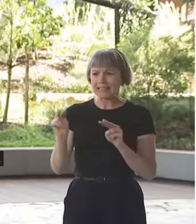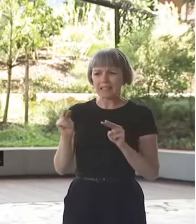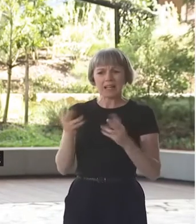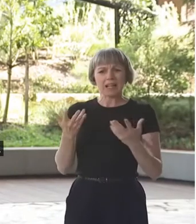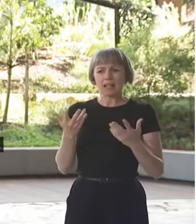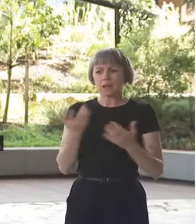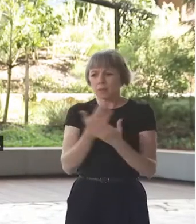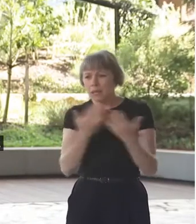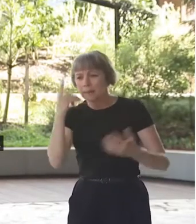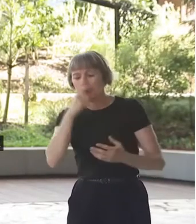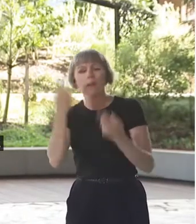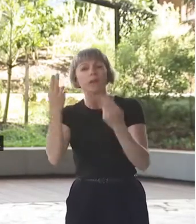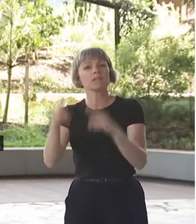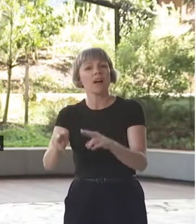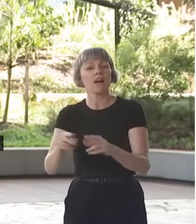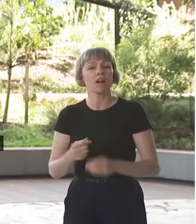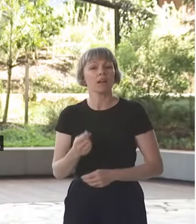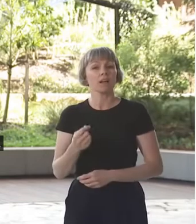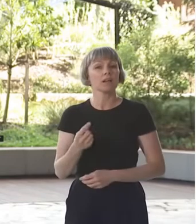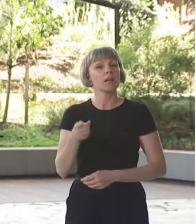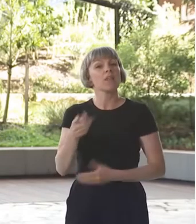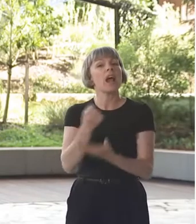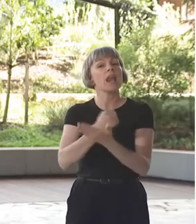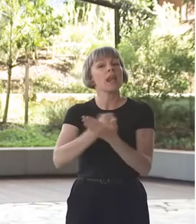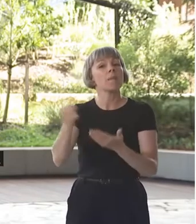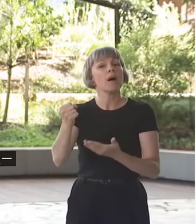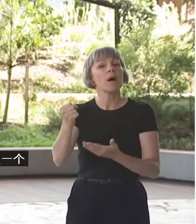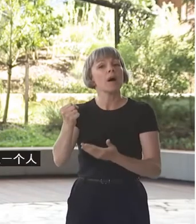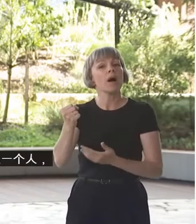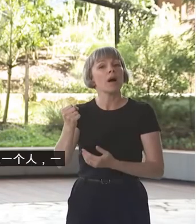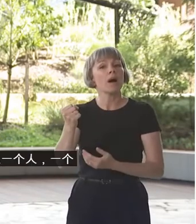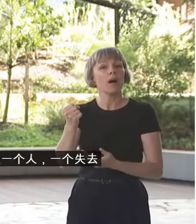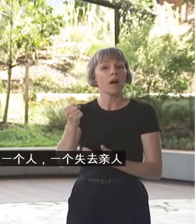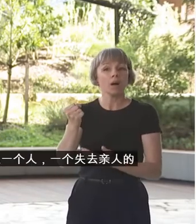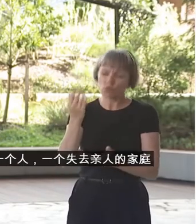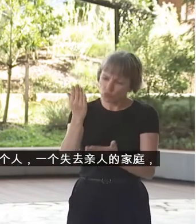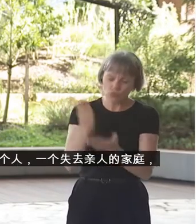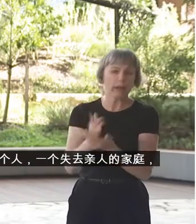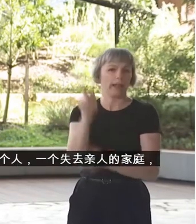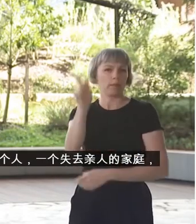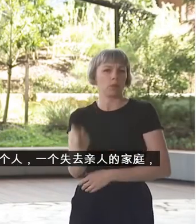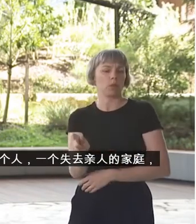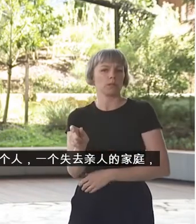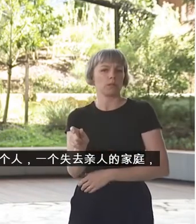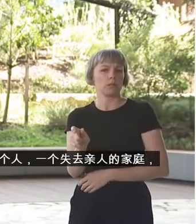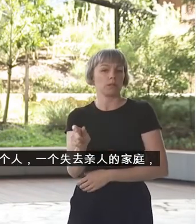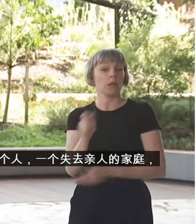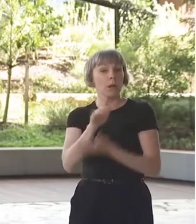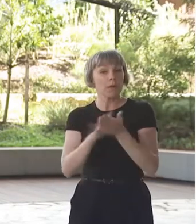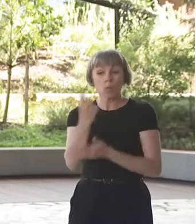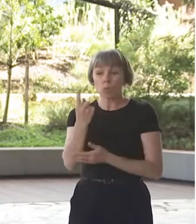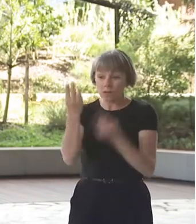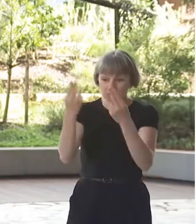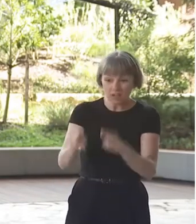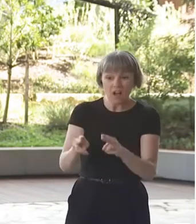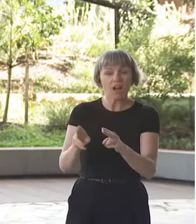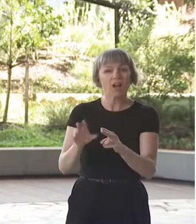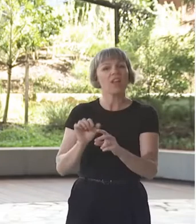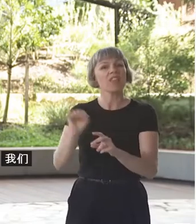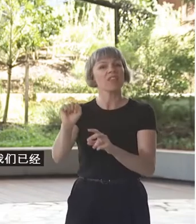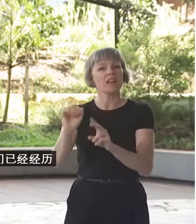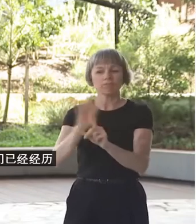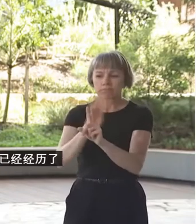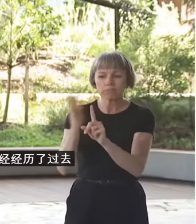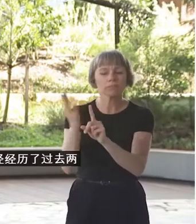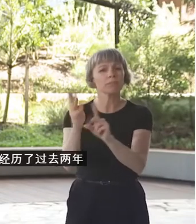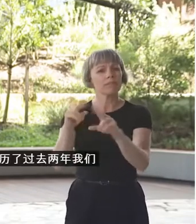died. Behind every one of those numbers is a person, is a family that's lost a loved one. And we've gone through this